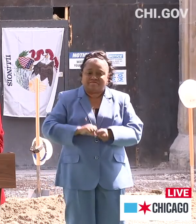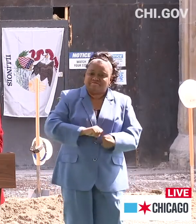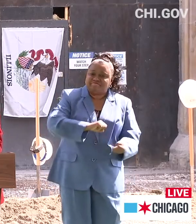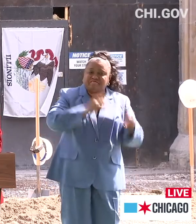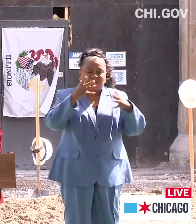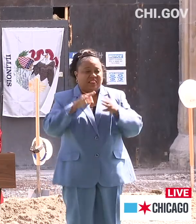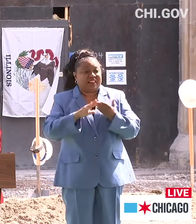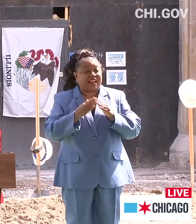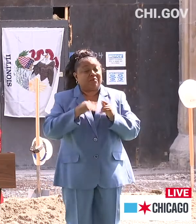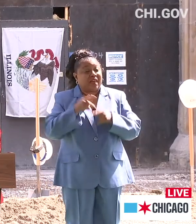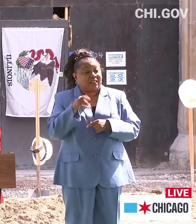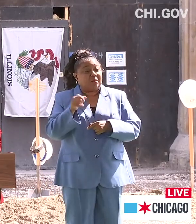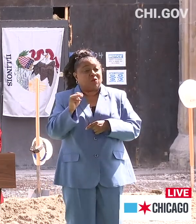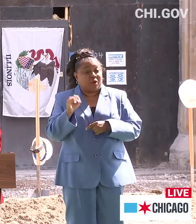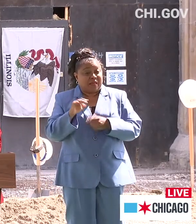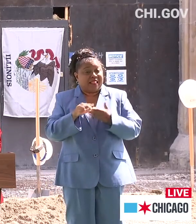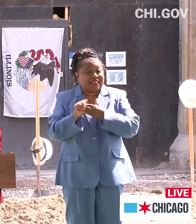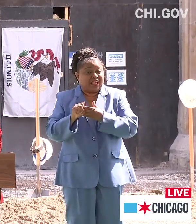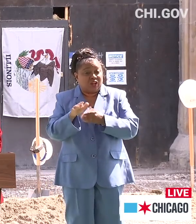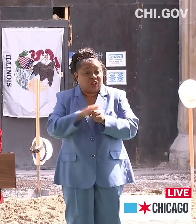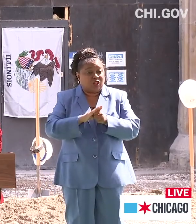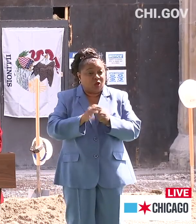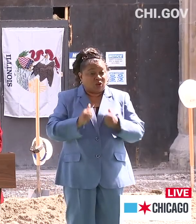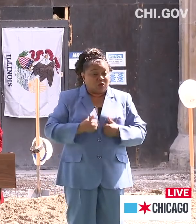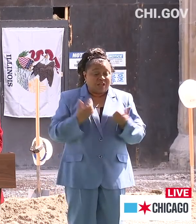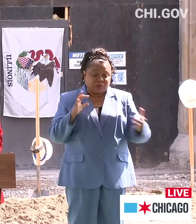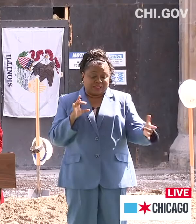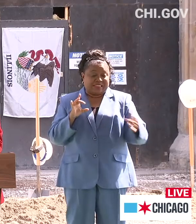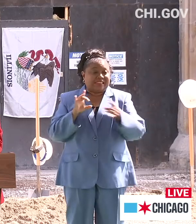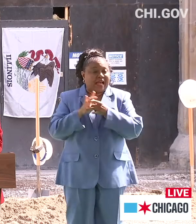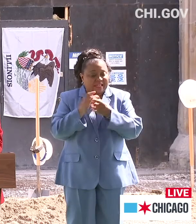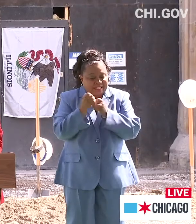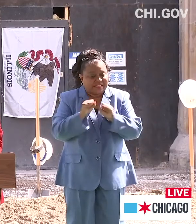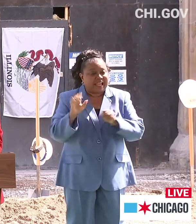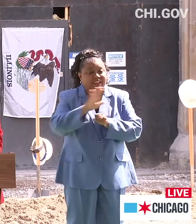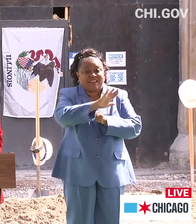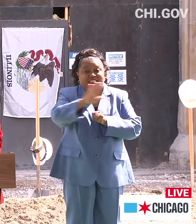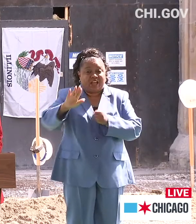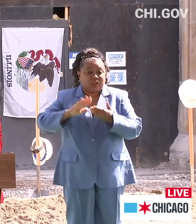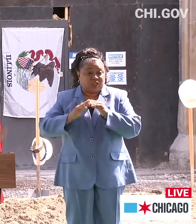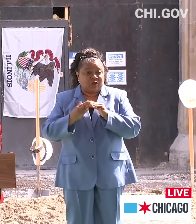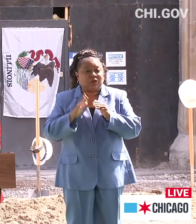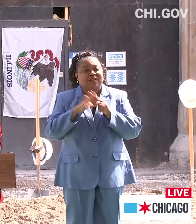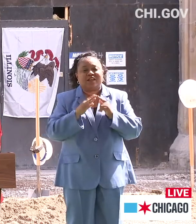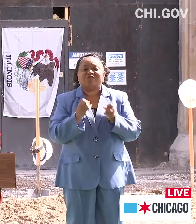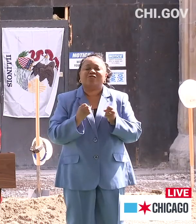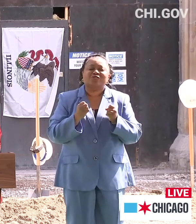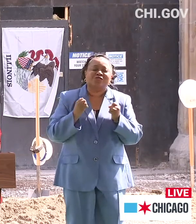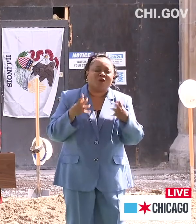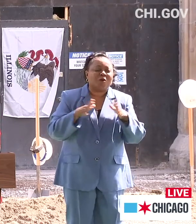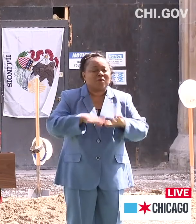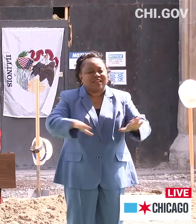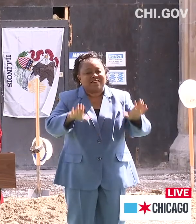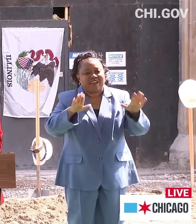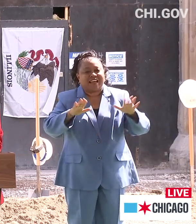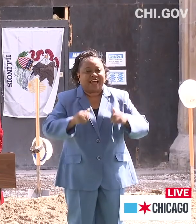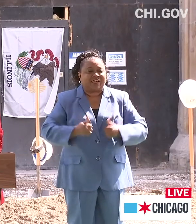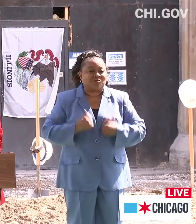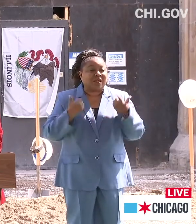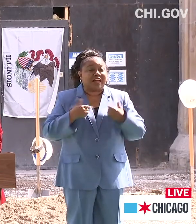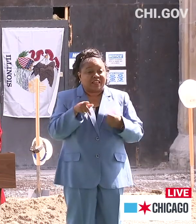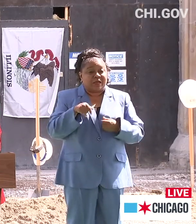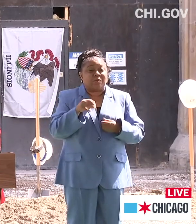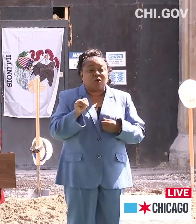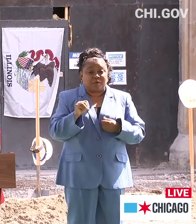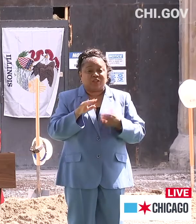town. But like the Pullman leaders, local residents united and saved their community. And there are so many fantastic residents in the